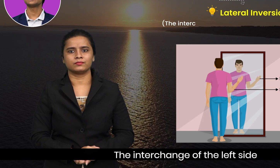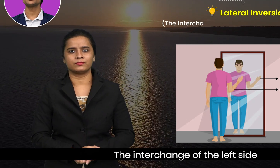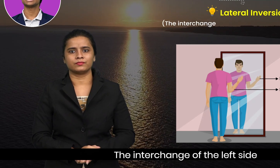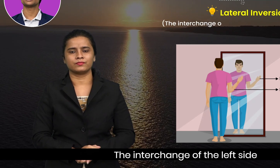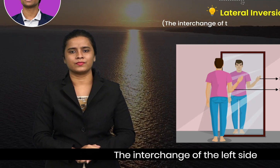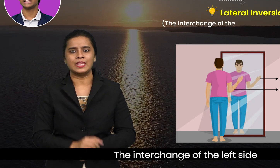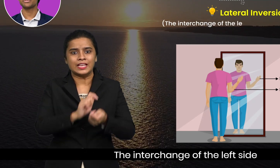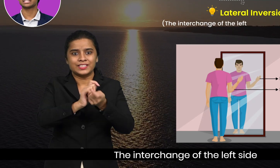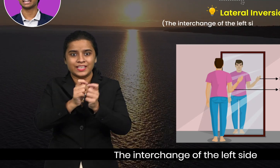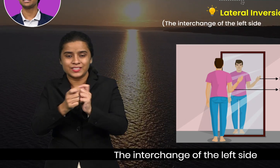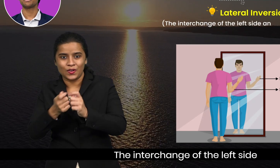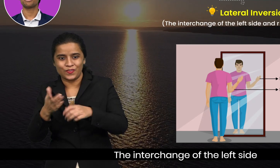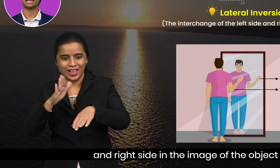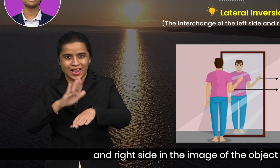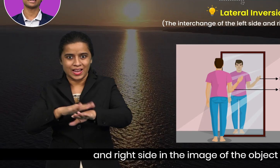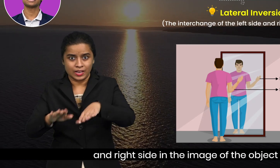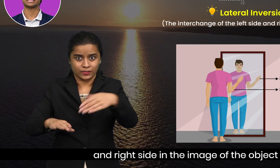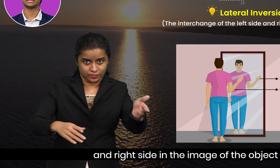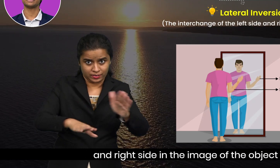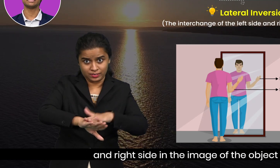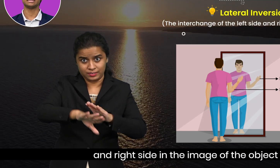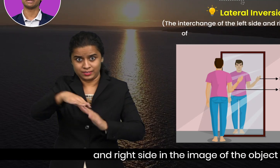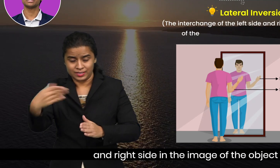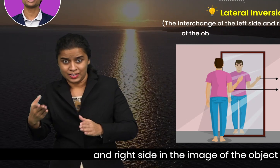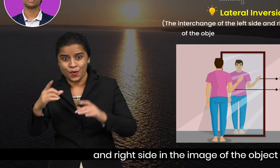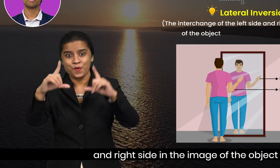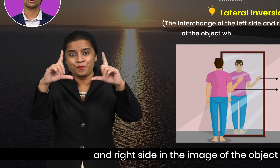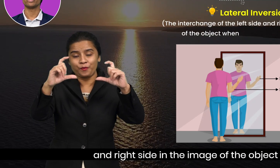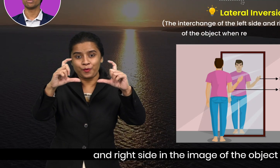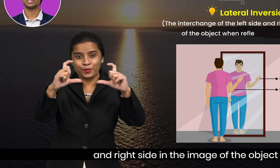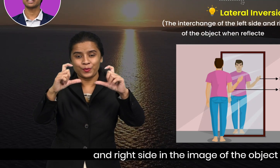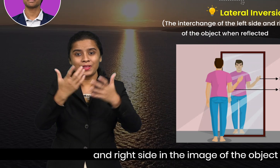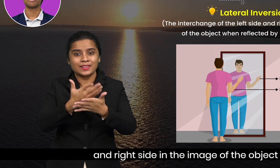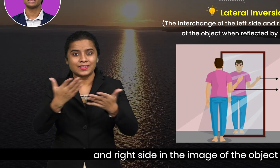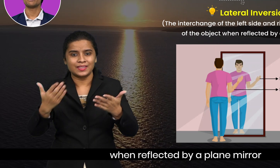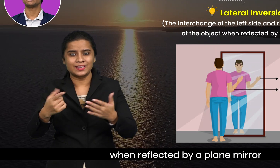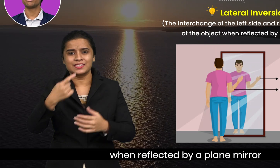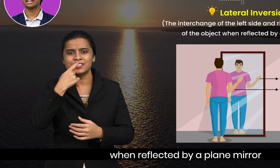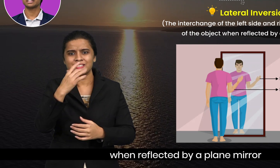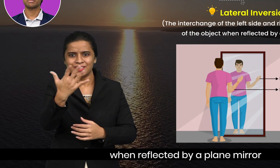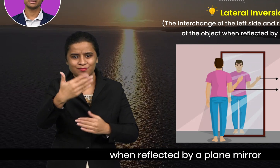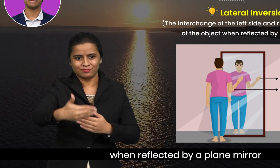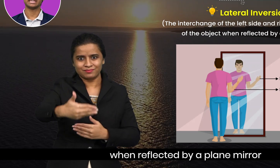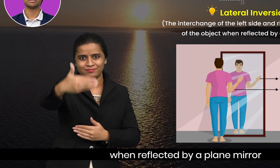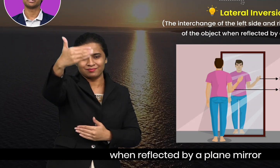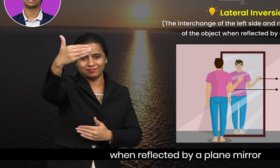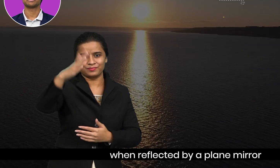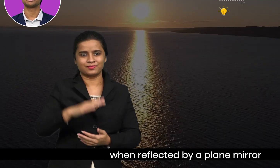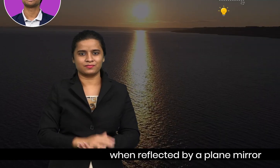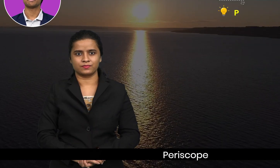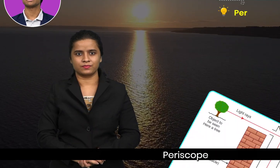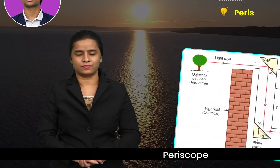the interchange of the left side and right side in the image of the object when reflected by a plane